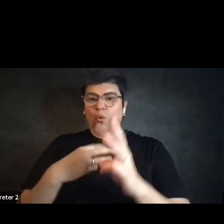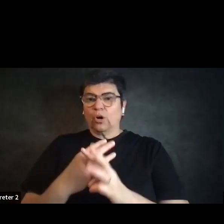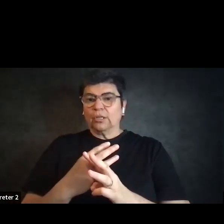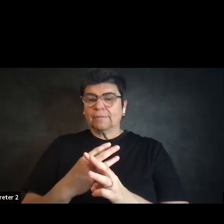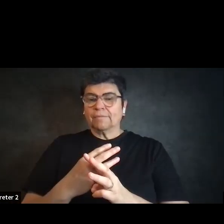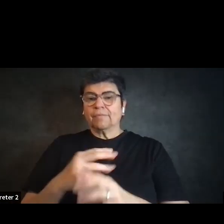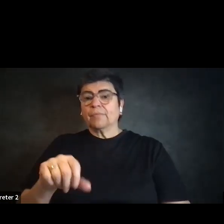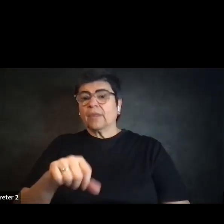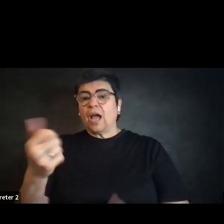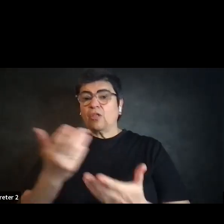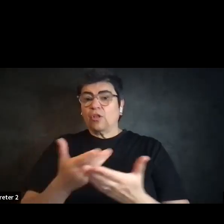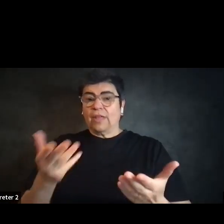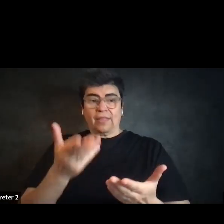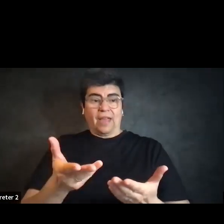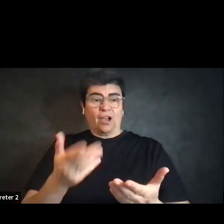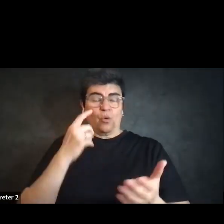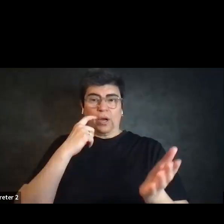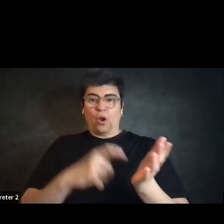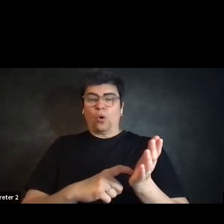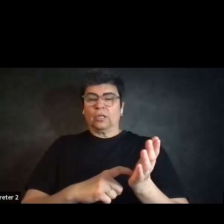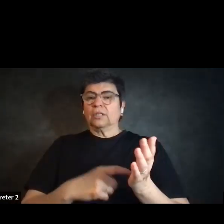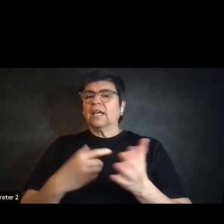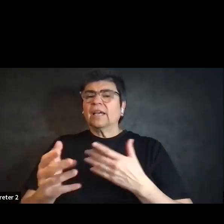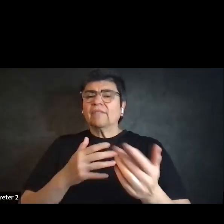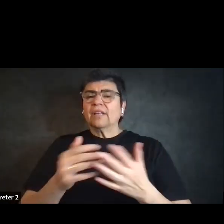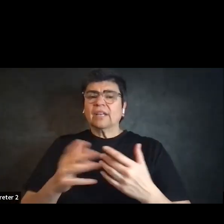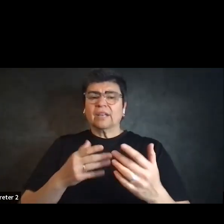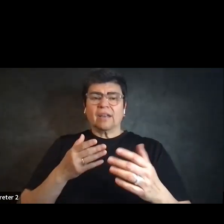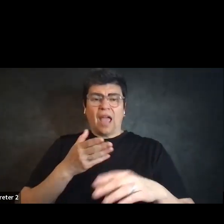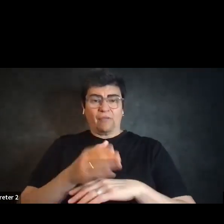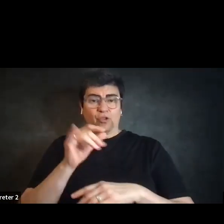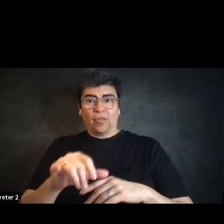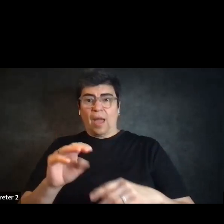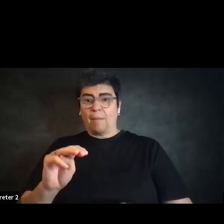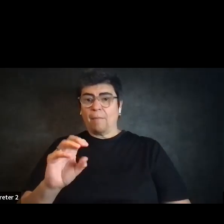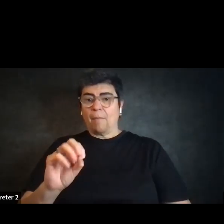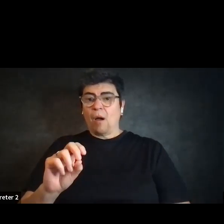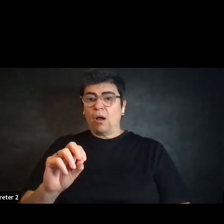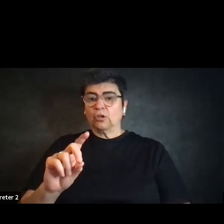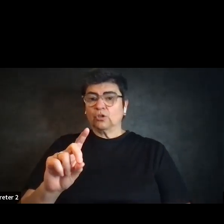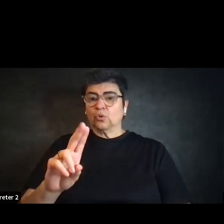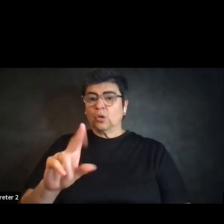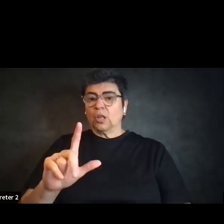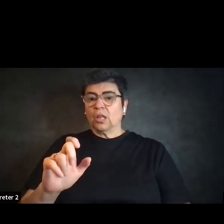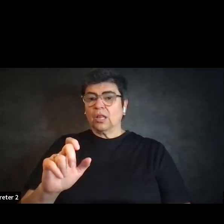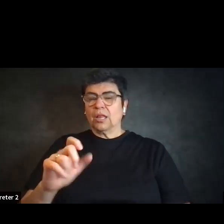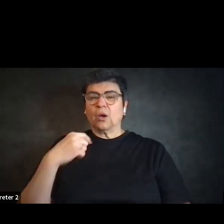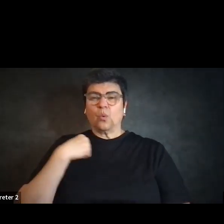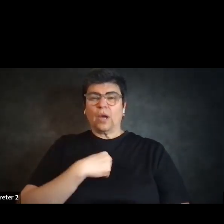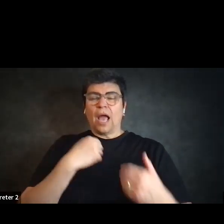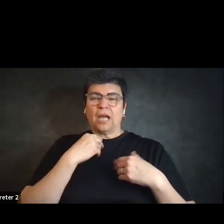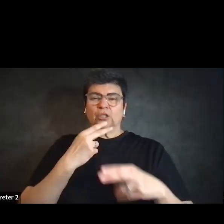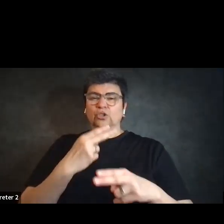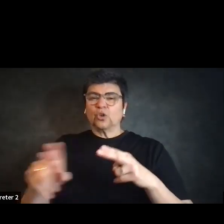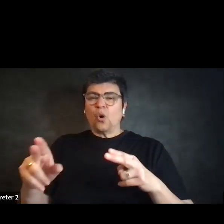Another thing which was there, which we noticed, was that even after this module, there was a short fraction of